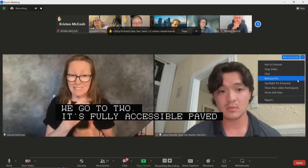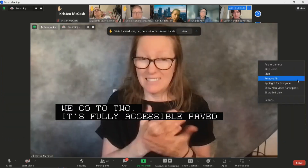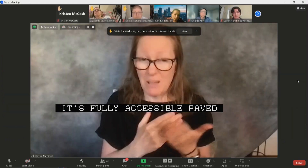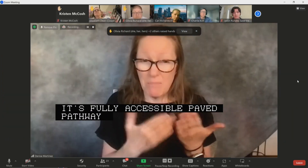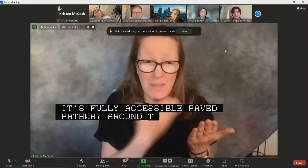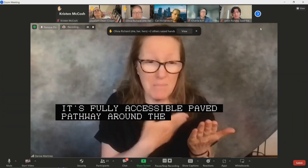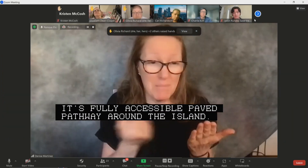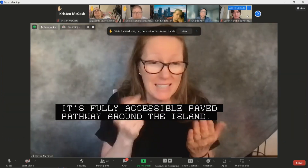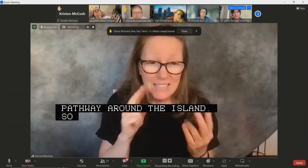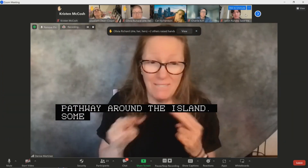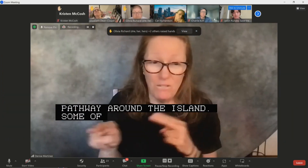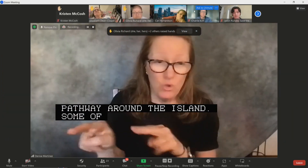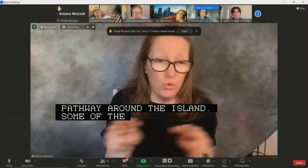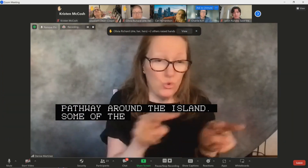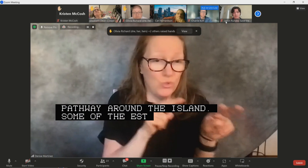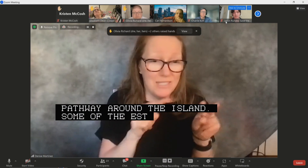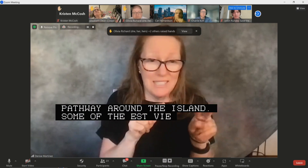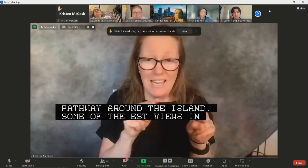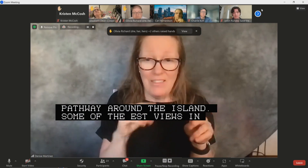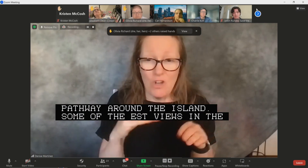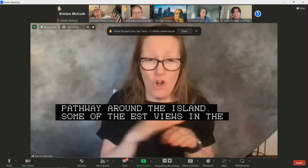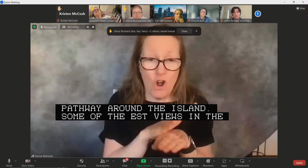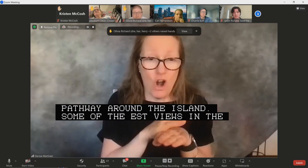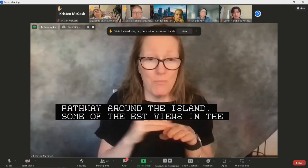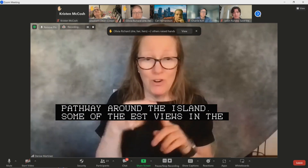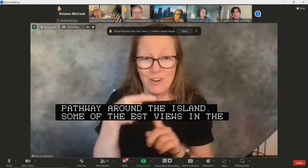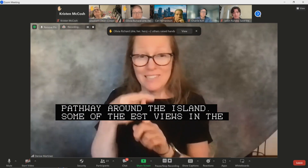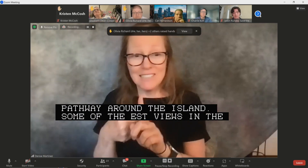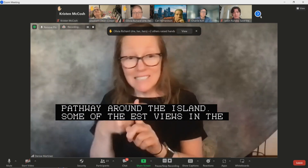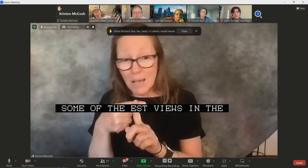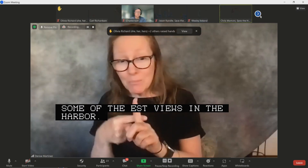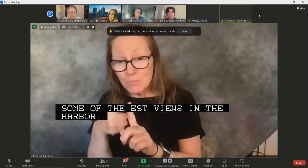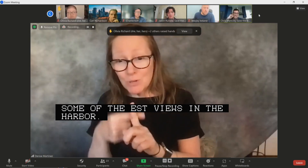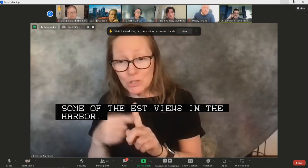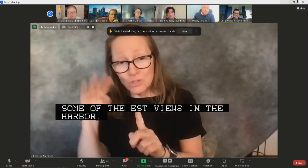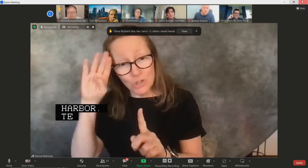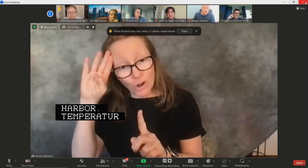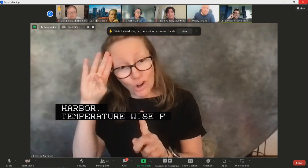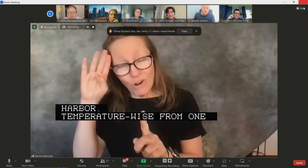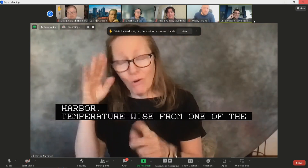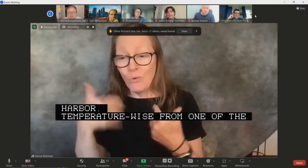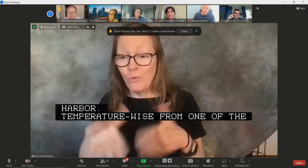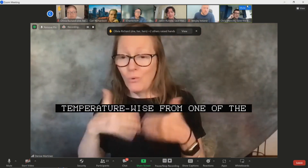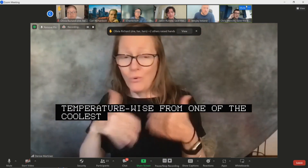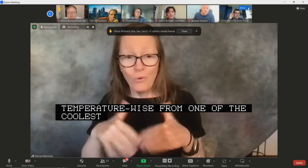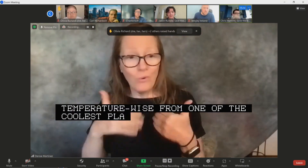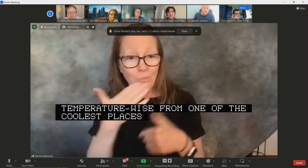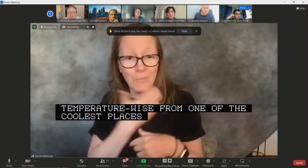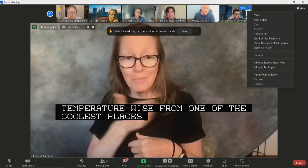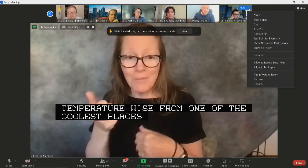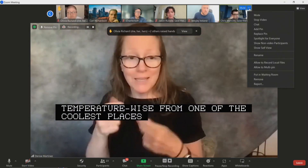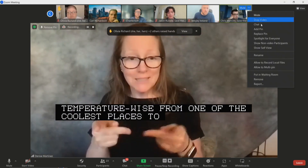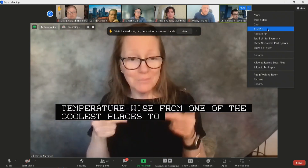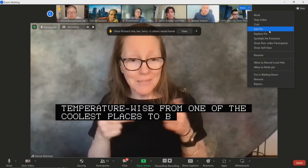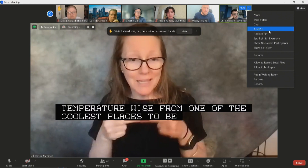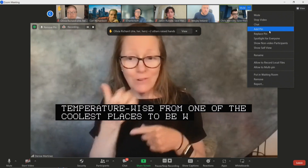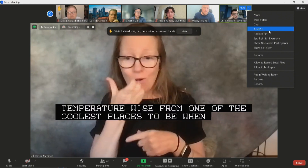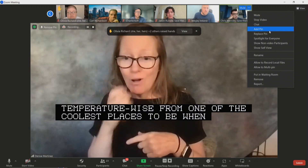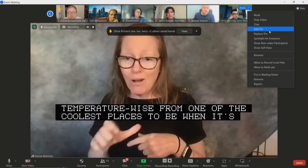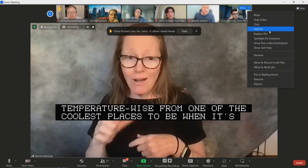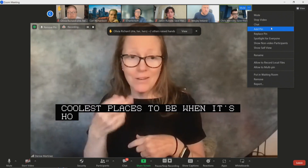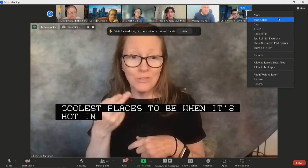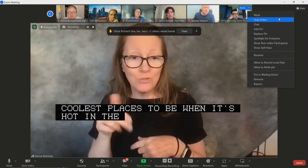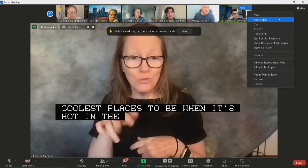and temperature-wise, one of the coolest places to be in a hot, humid summer like this. And Jason, can you talk about